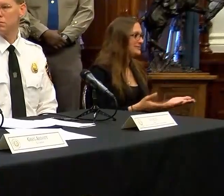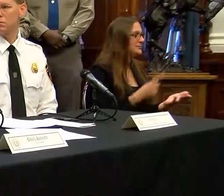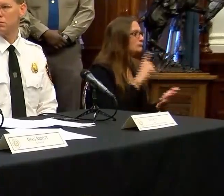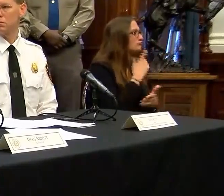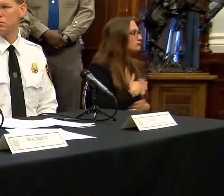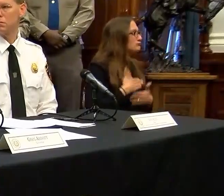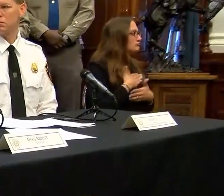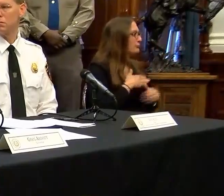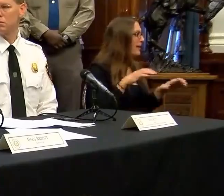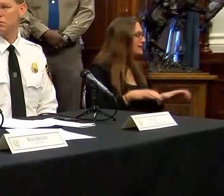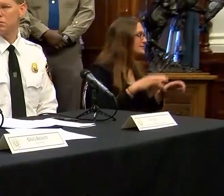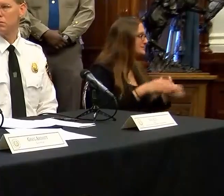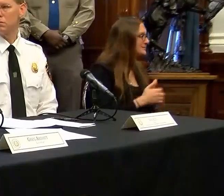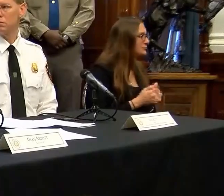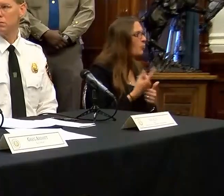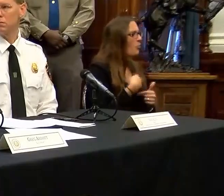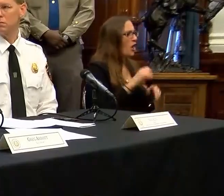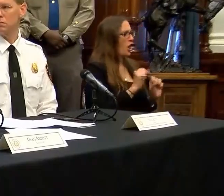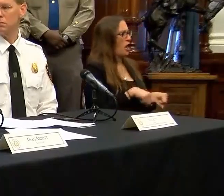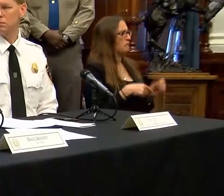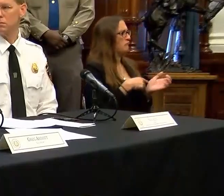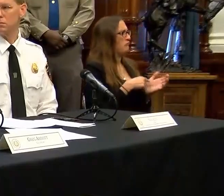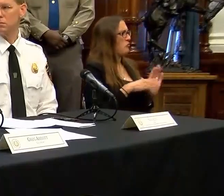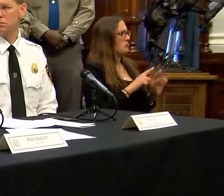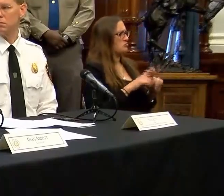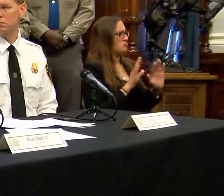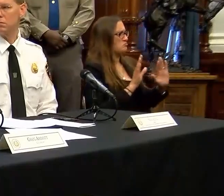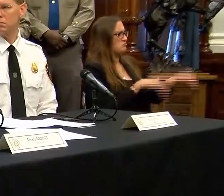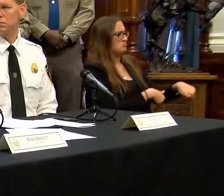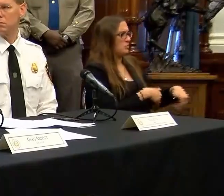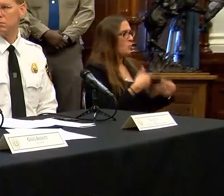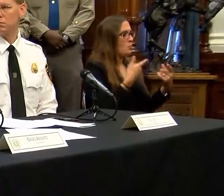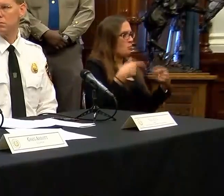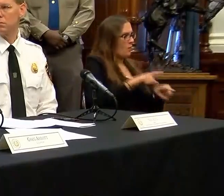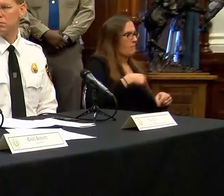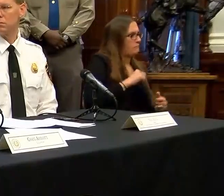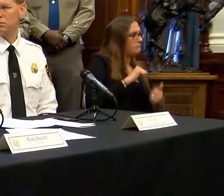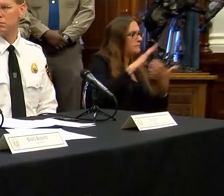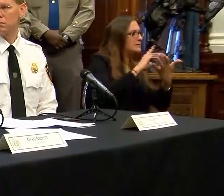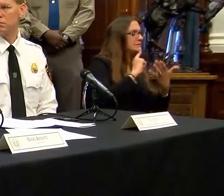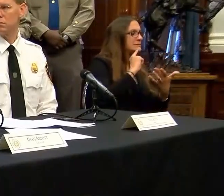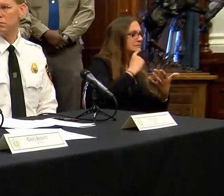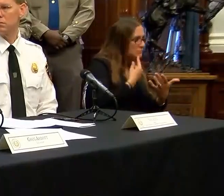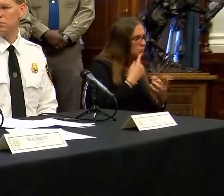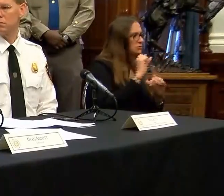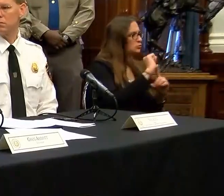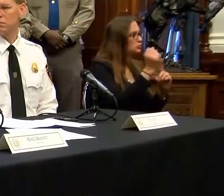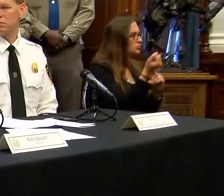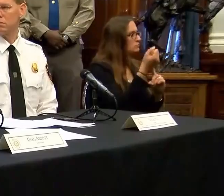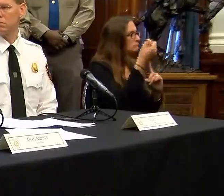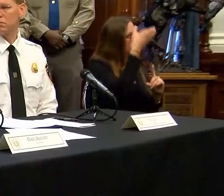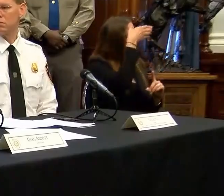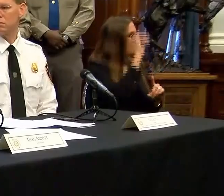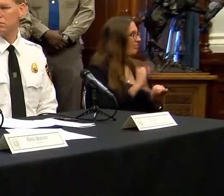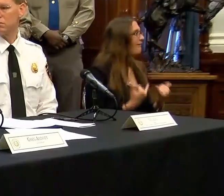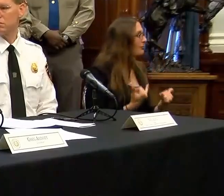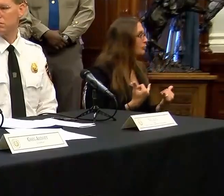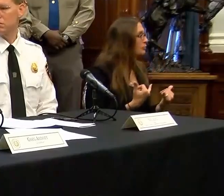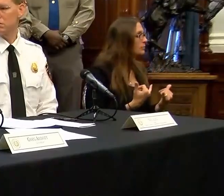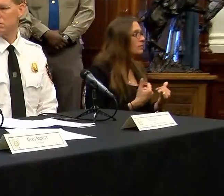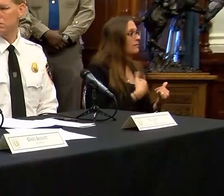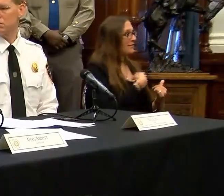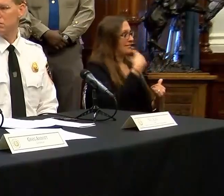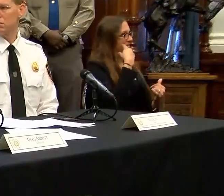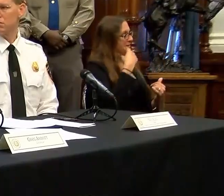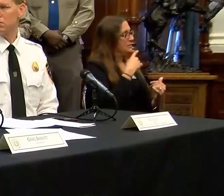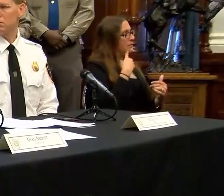leisure activities. We can afford to do without them when we're facing a serious situation such as we are now. And I